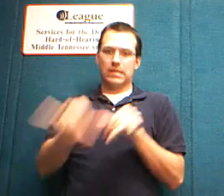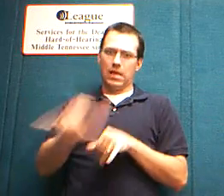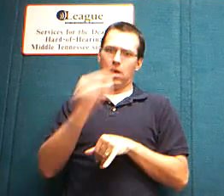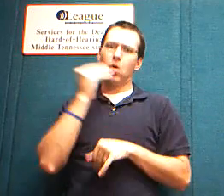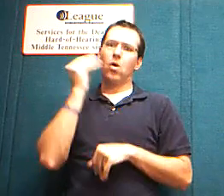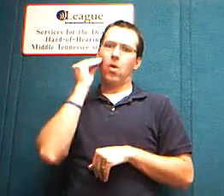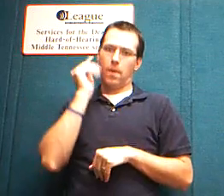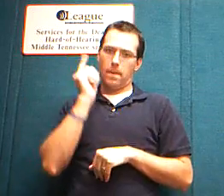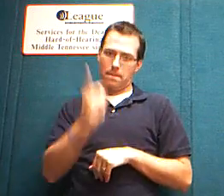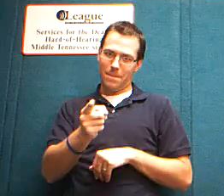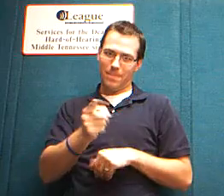Some of the symptoms could be